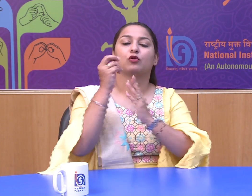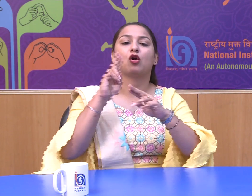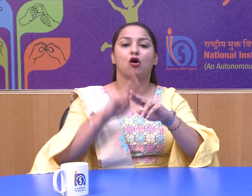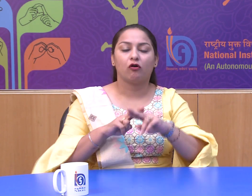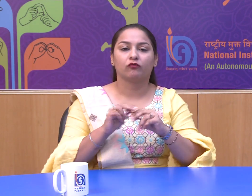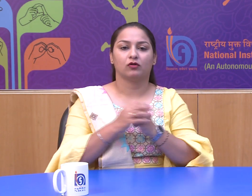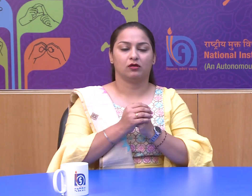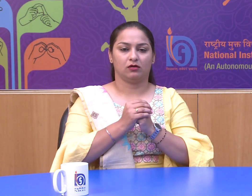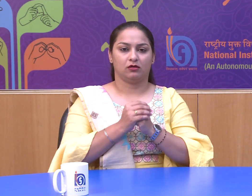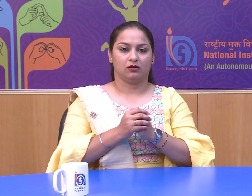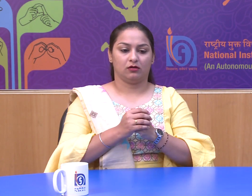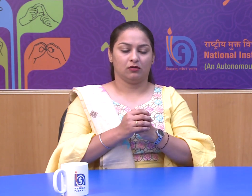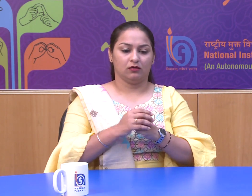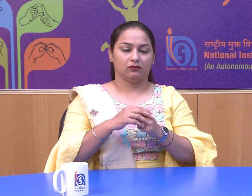Gandhara school of art.